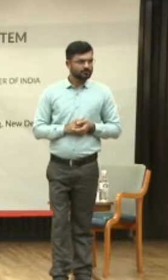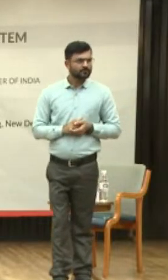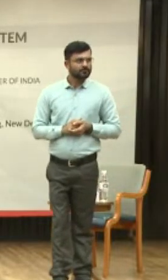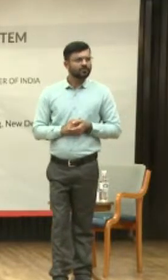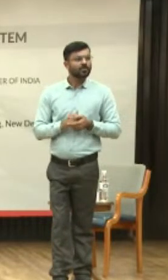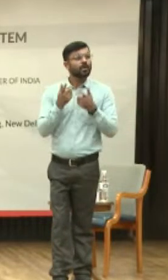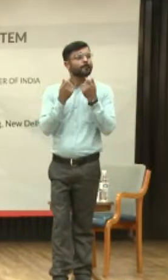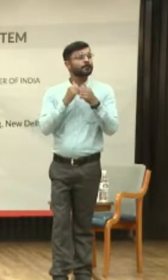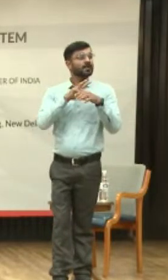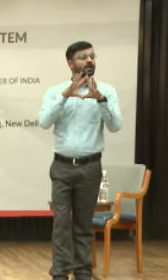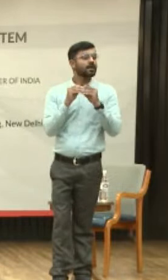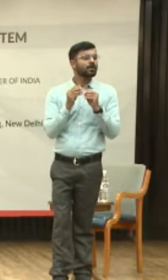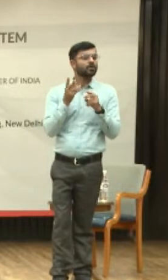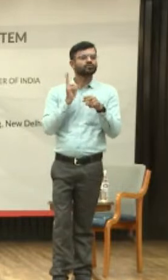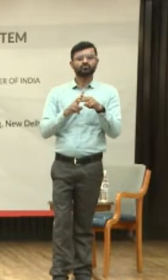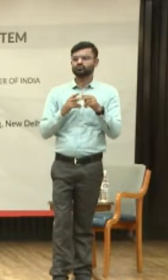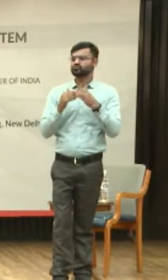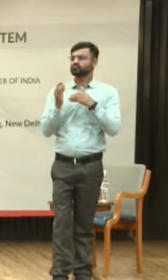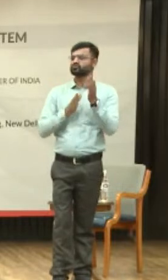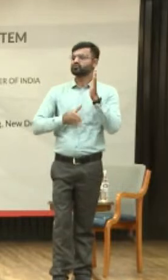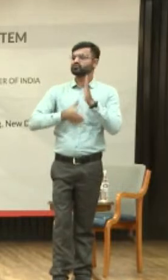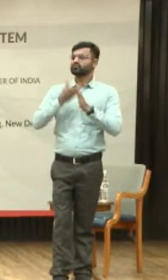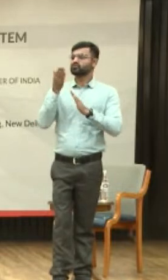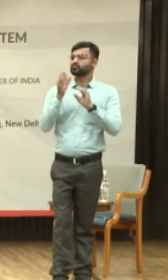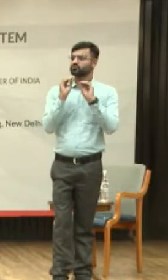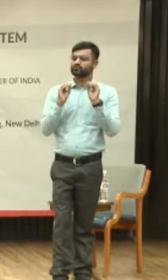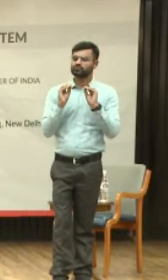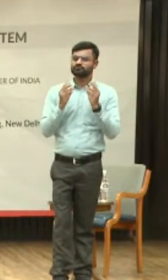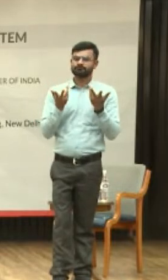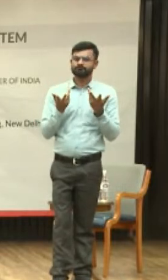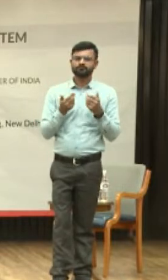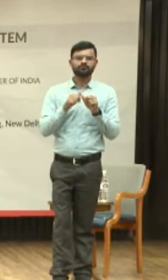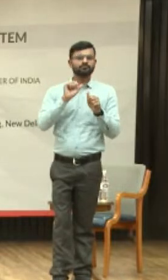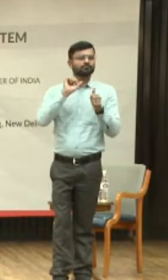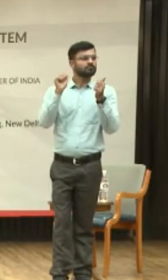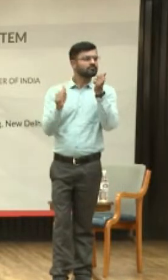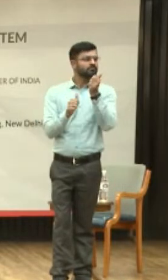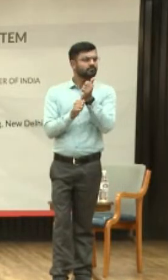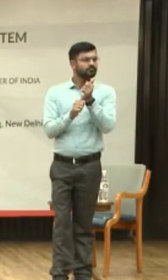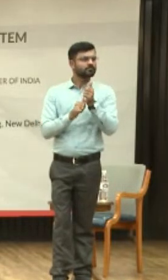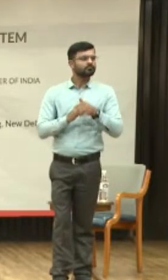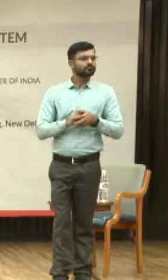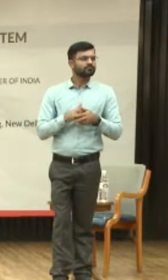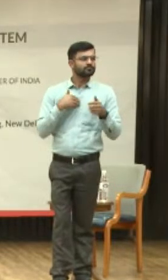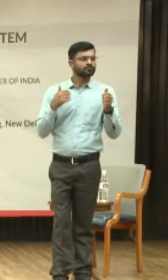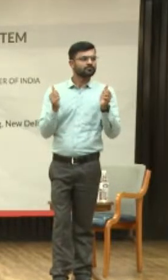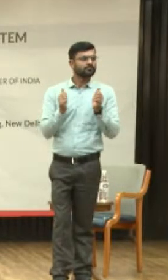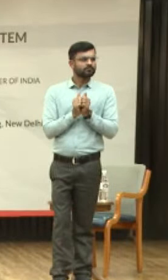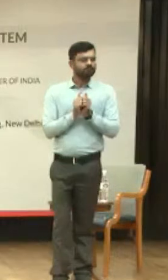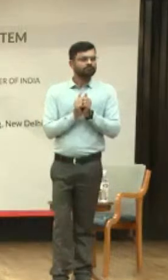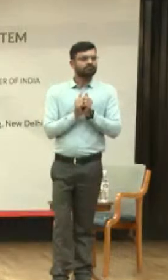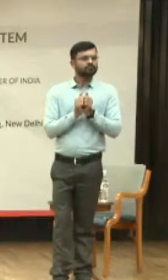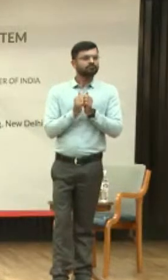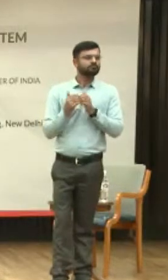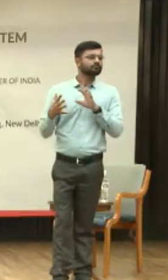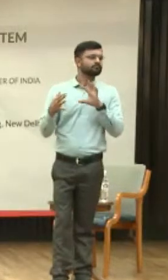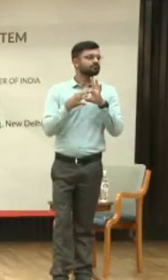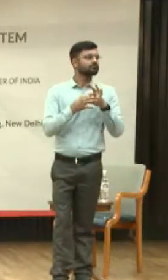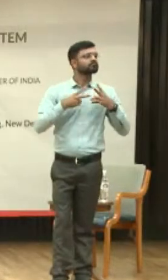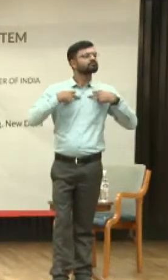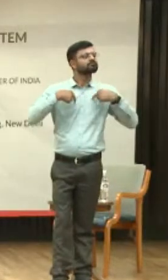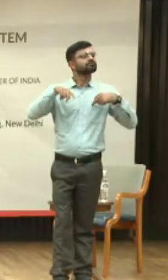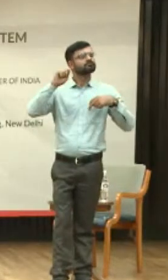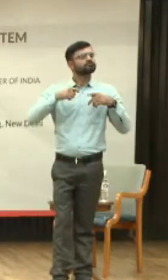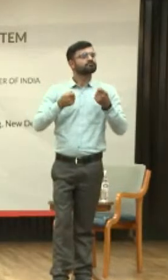What are the costs to not having this statute? What are the costs associated with having this statute, including judicial